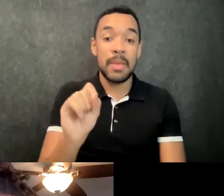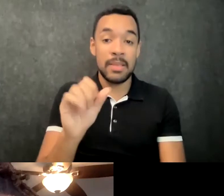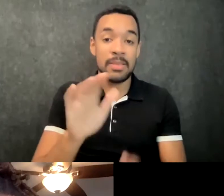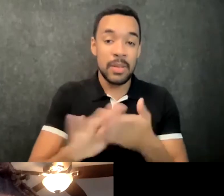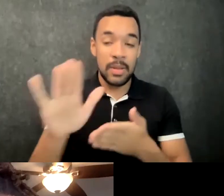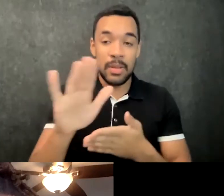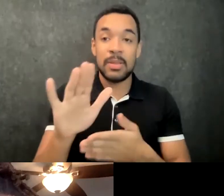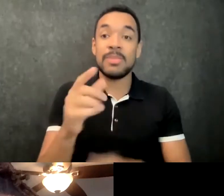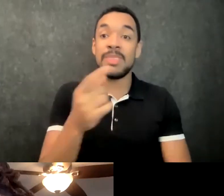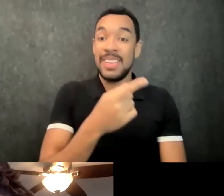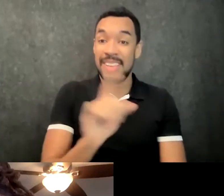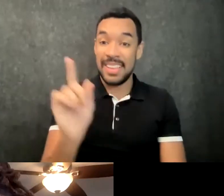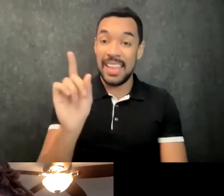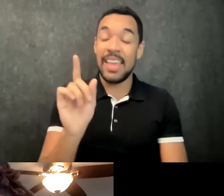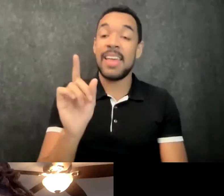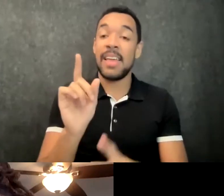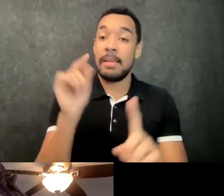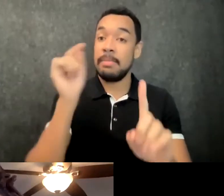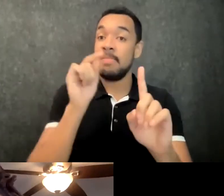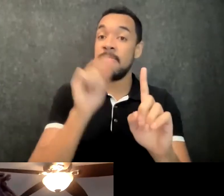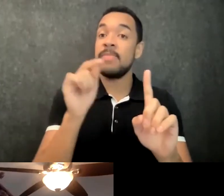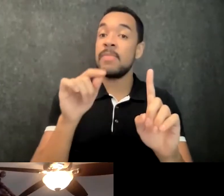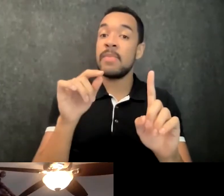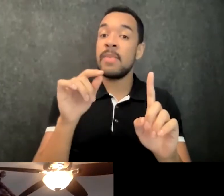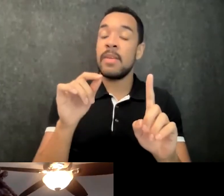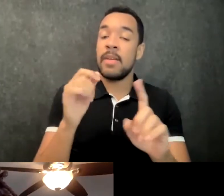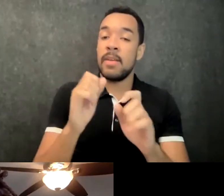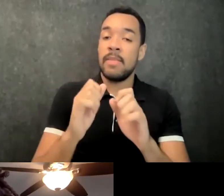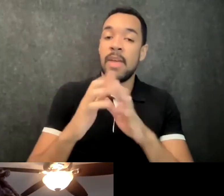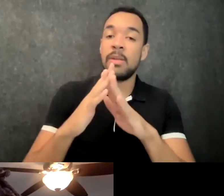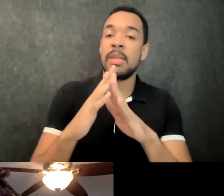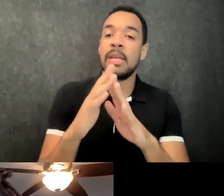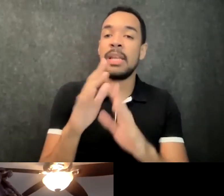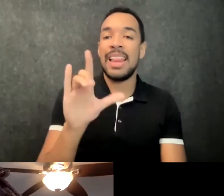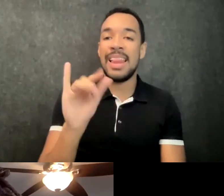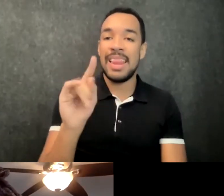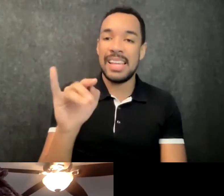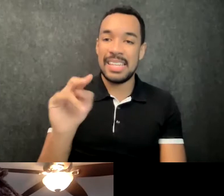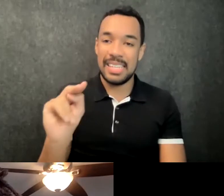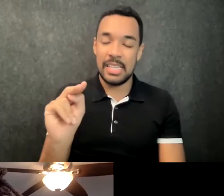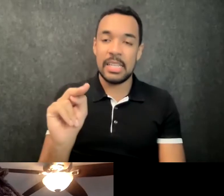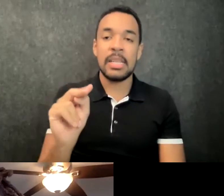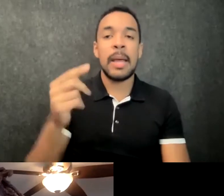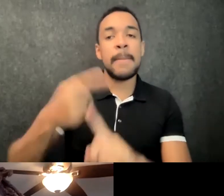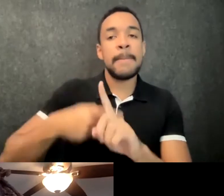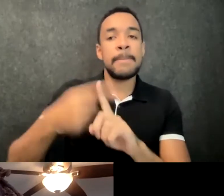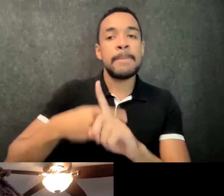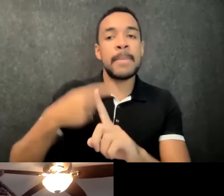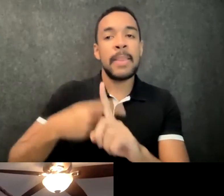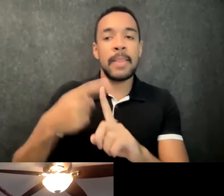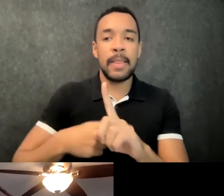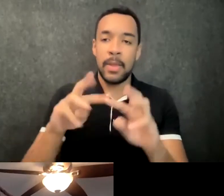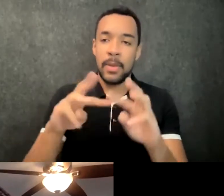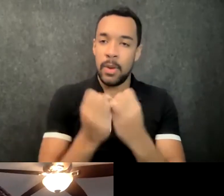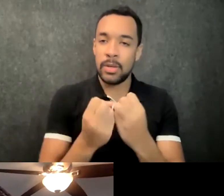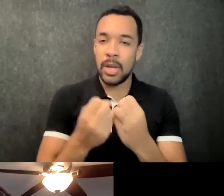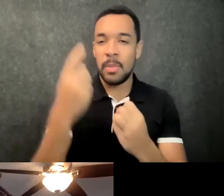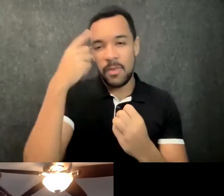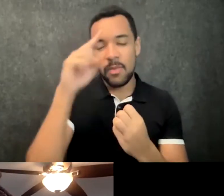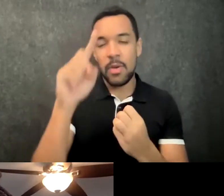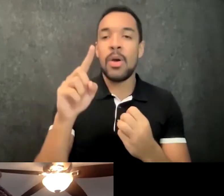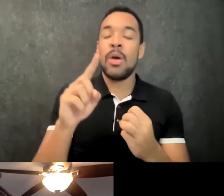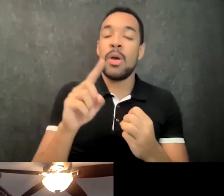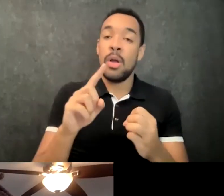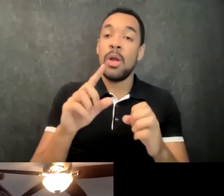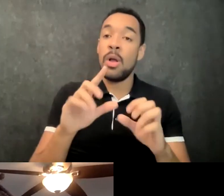and currently facilitate Litany, a monthly workshop for a cohort of Black queer poets. Their